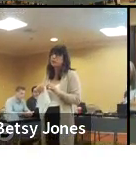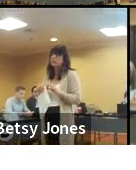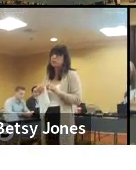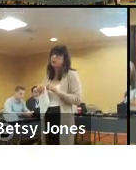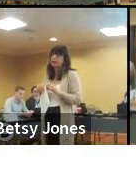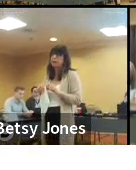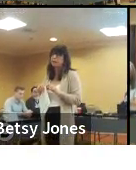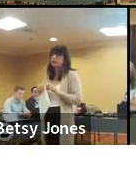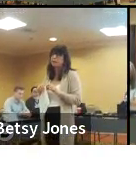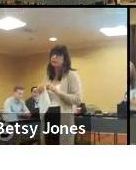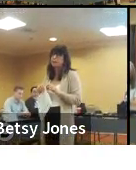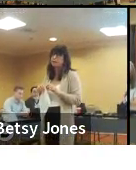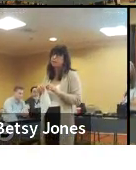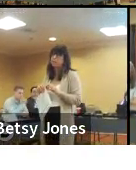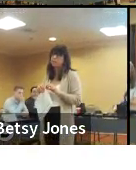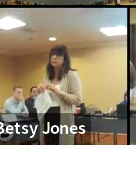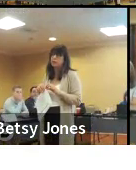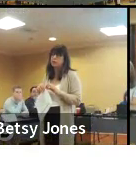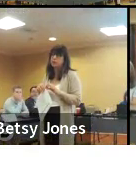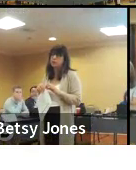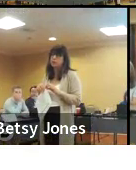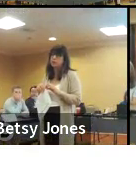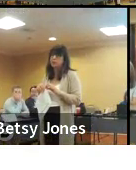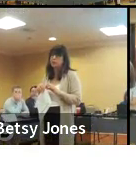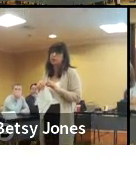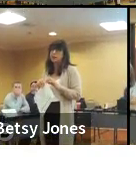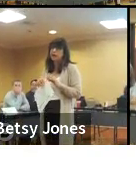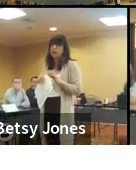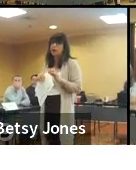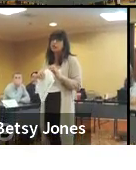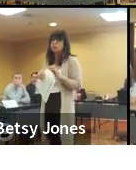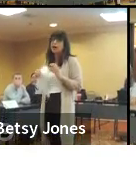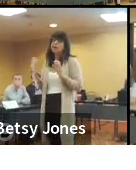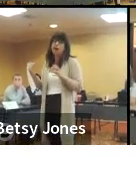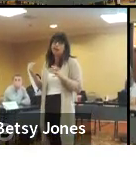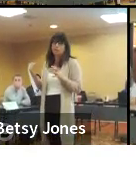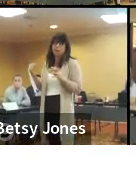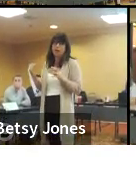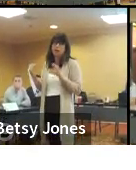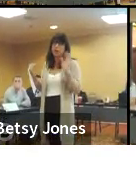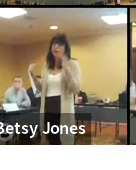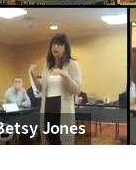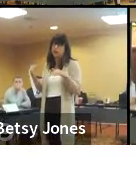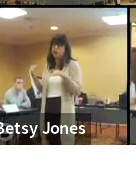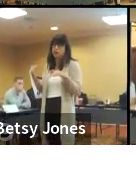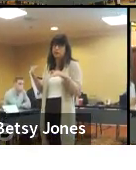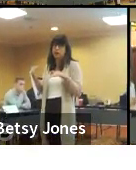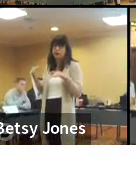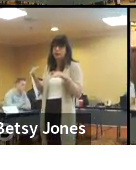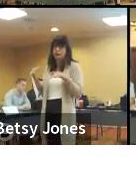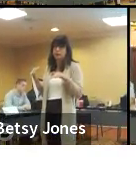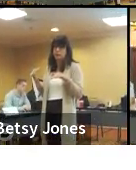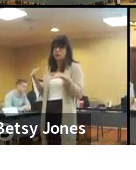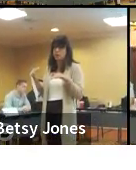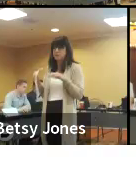trying to get some more mics and speakers out so that we can hear a little better. I do have our expert panel and I want to get started right